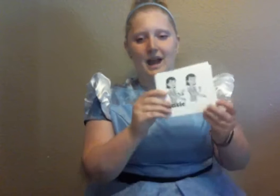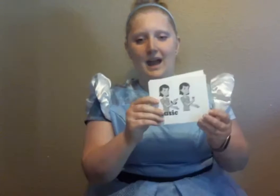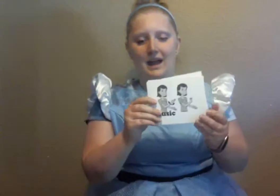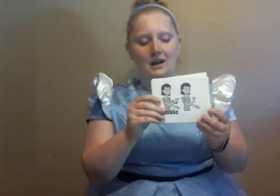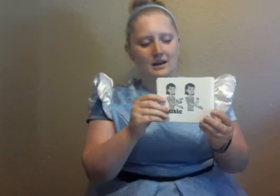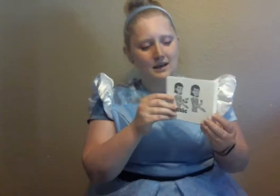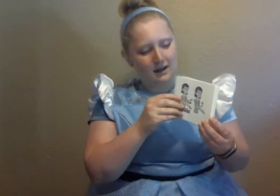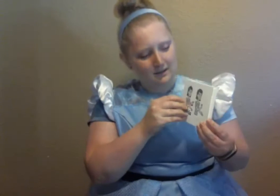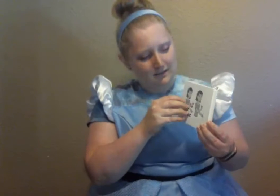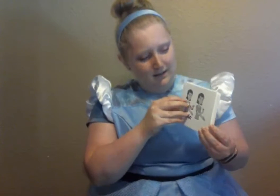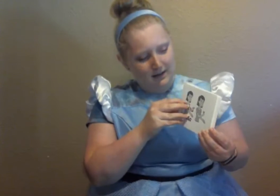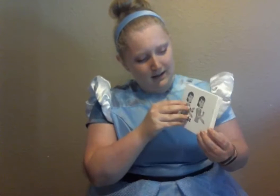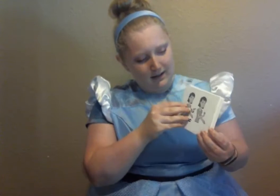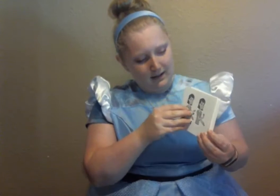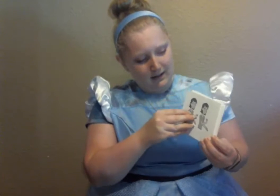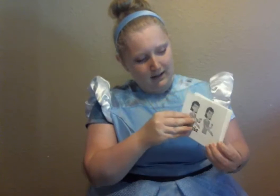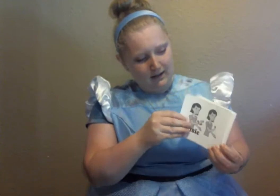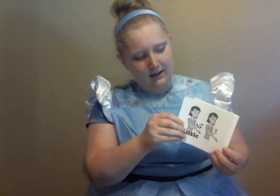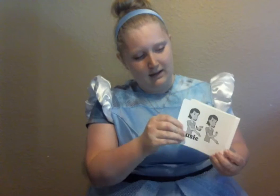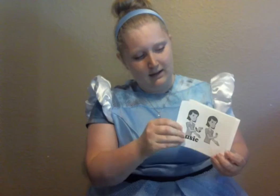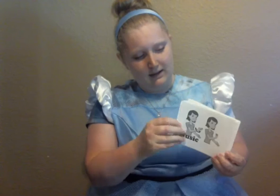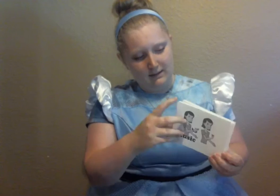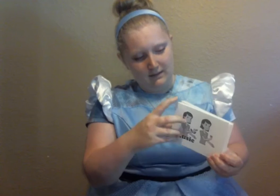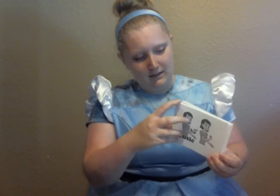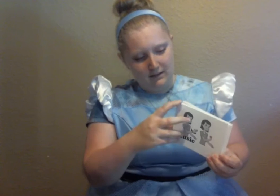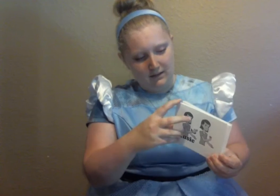and our next sign is